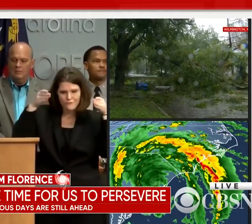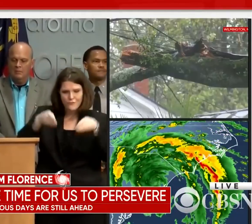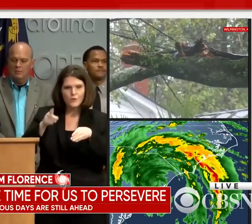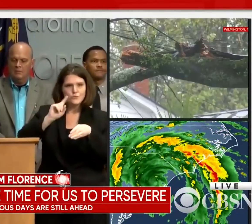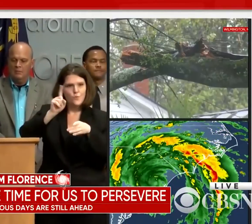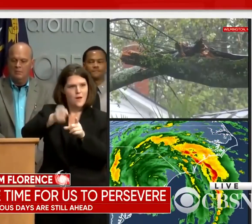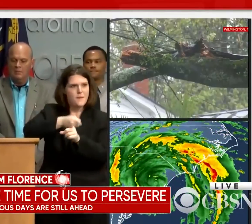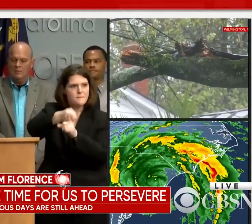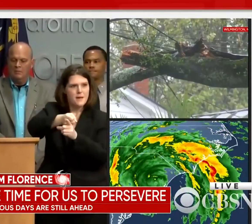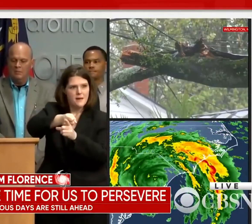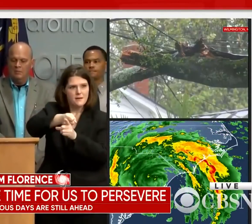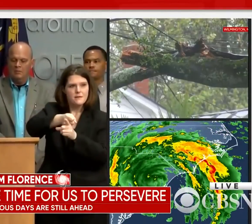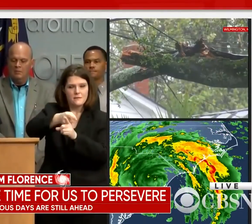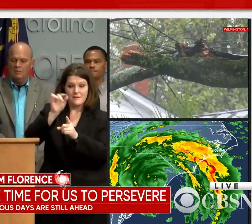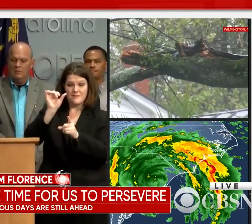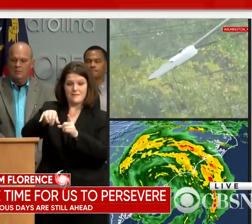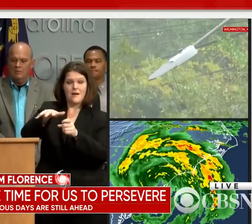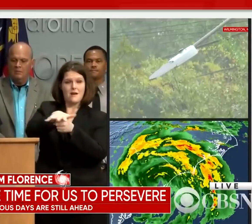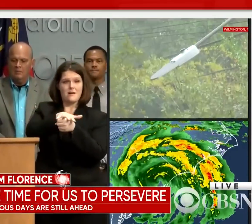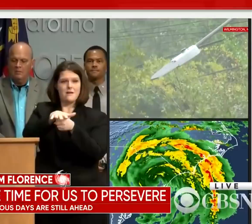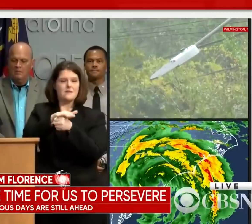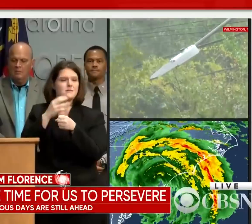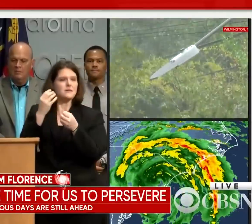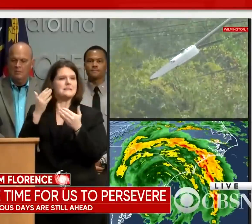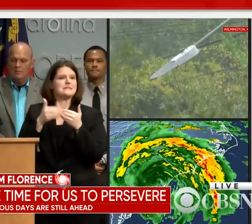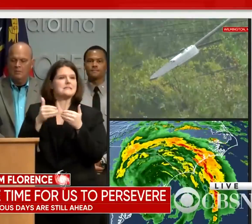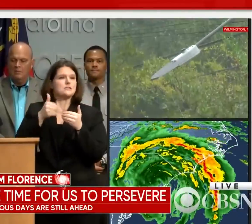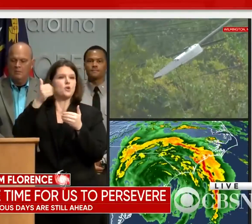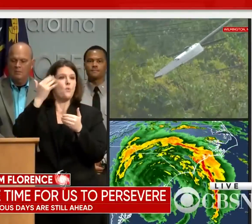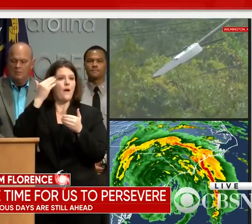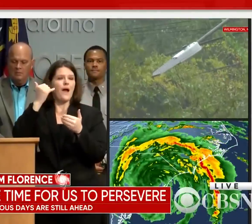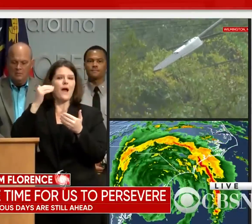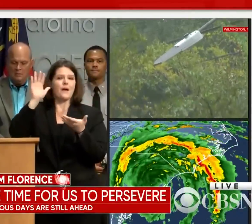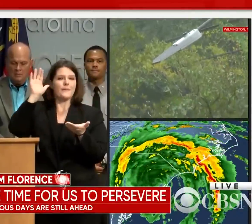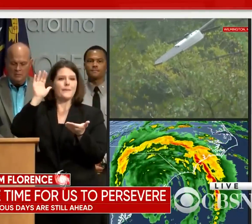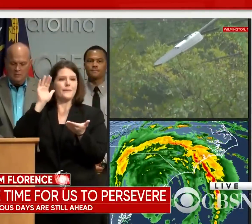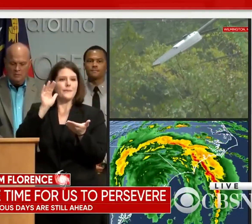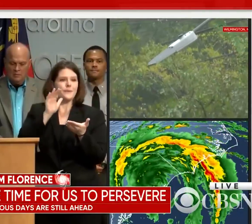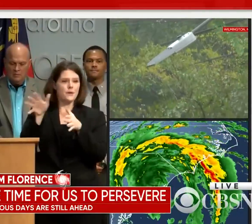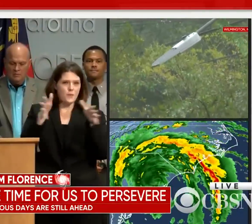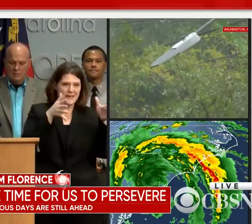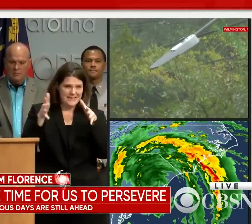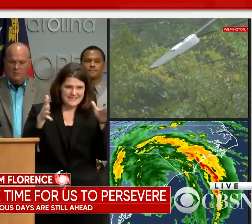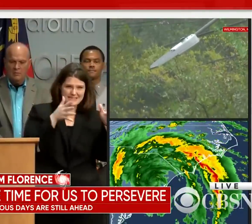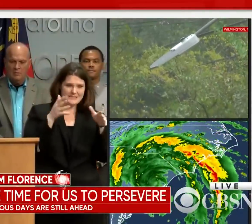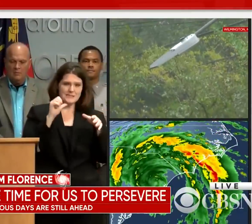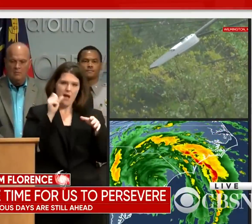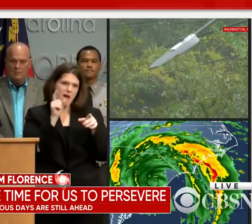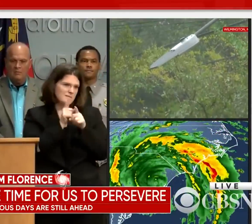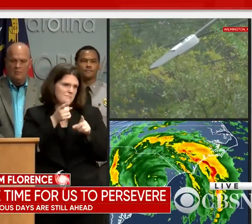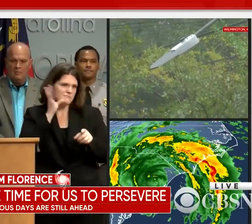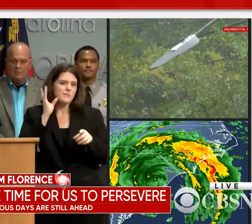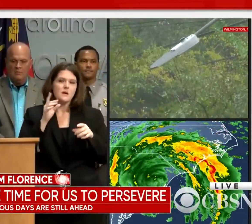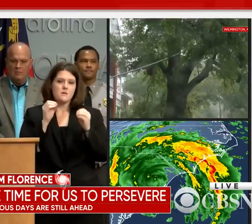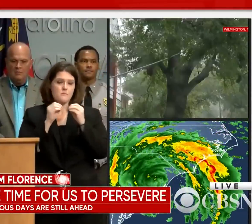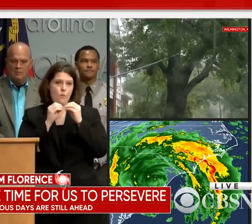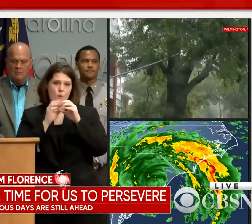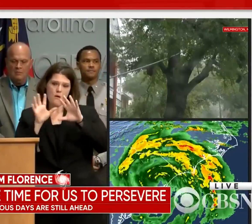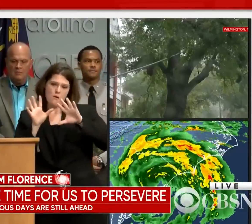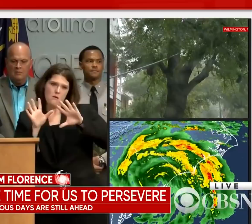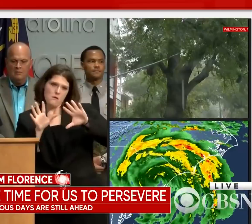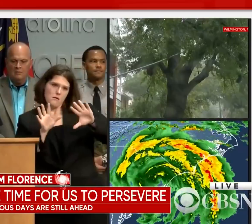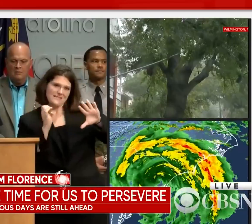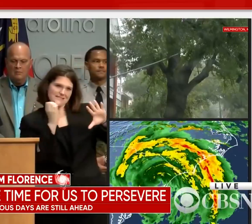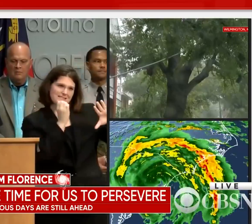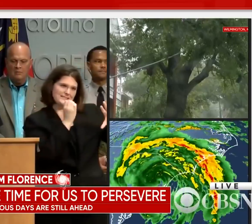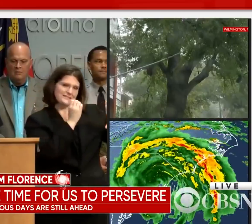counties, which will now be a little bit easier since tropical storm force winds, for the most part, have exited the eastern part of our